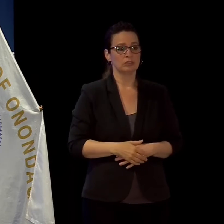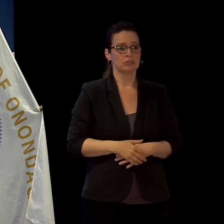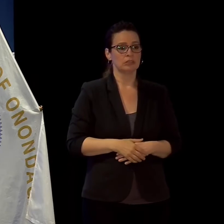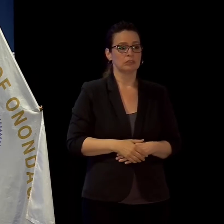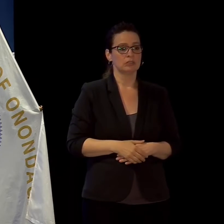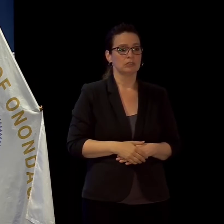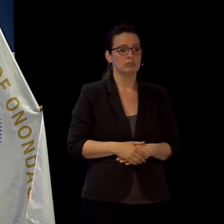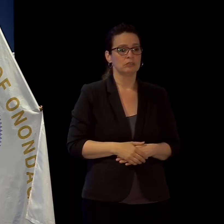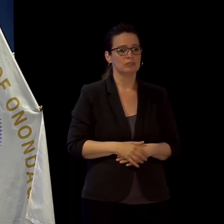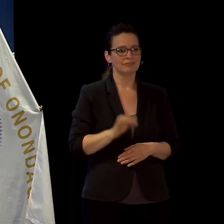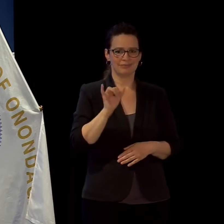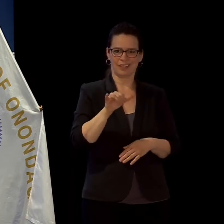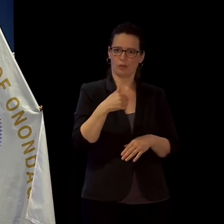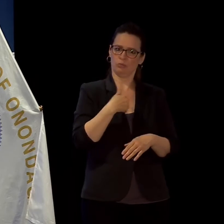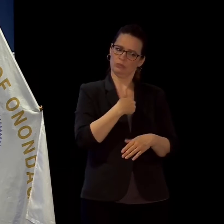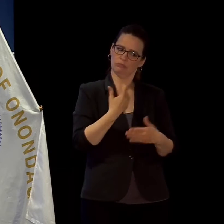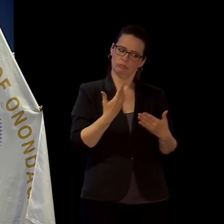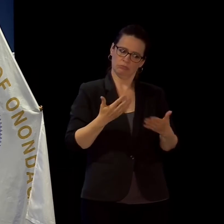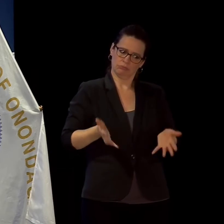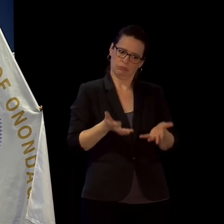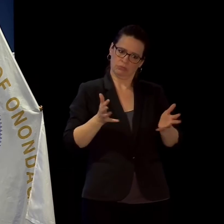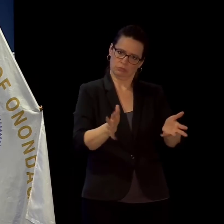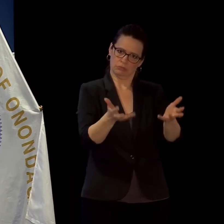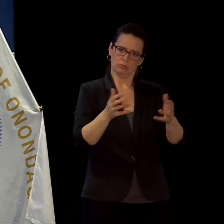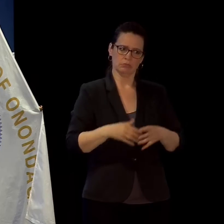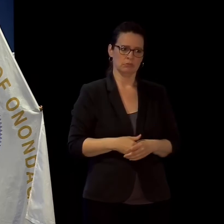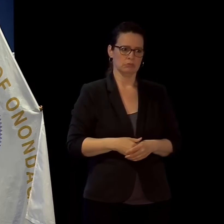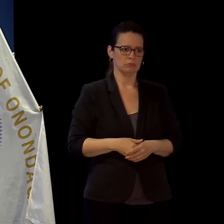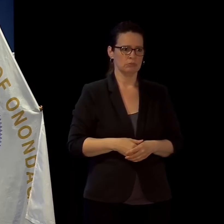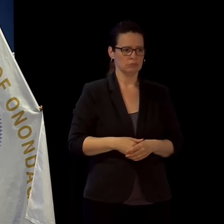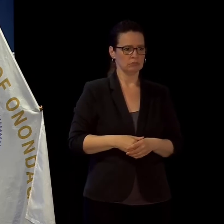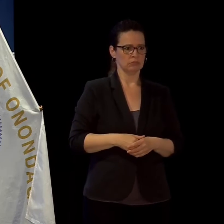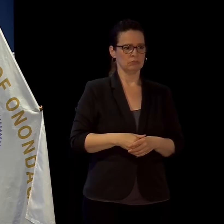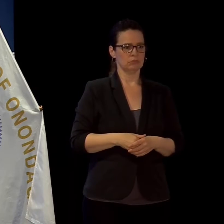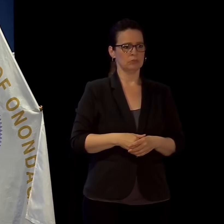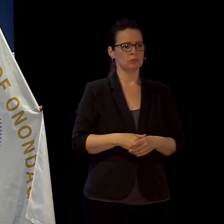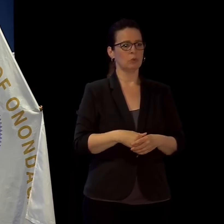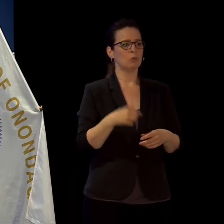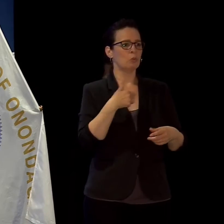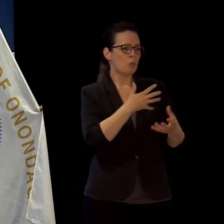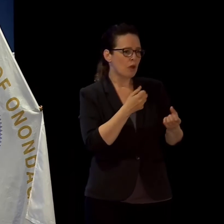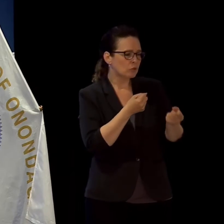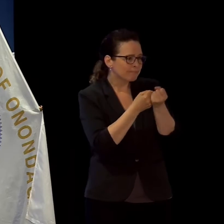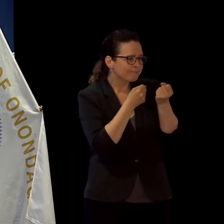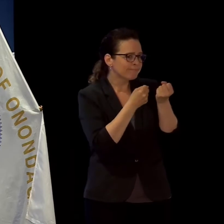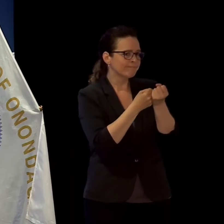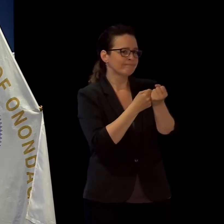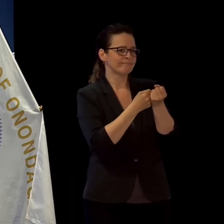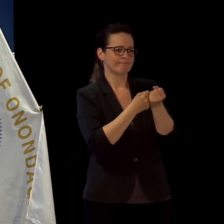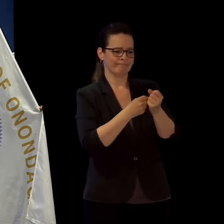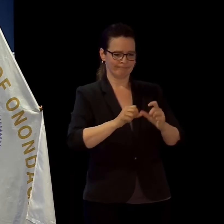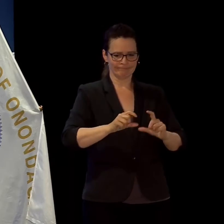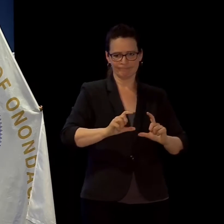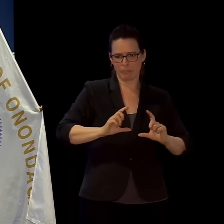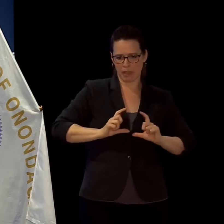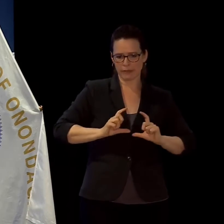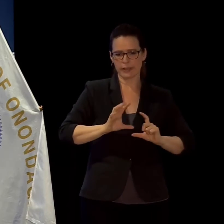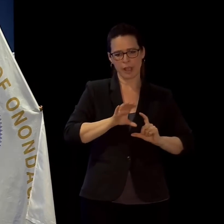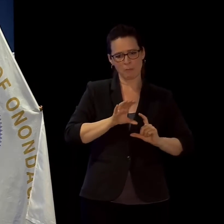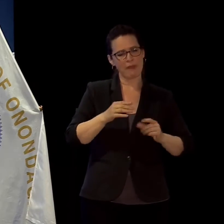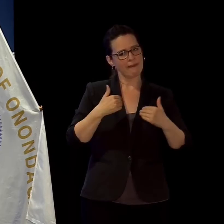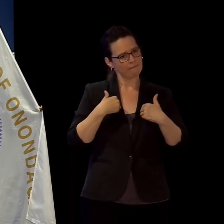where this needs to go. For the benefit of the deputy and for the public at large, there's a lot going